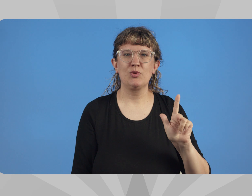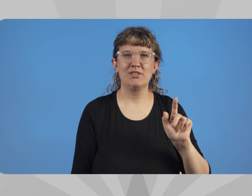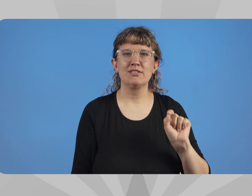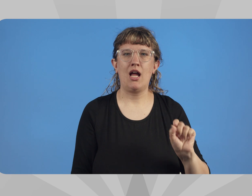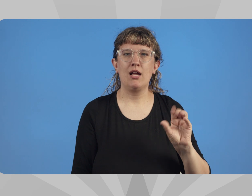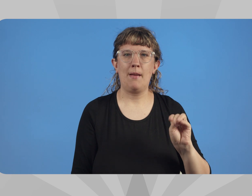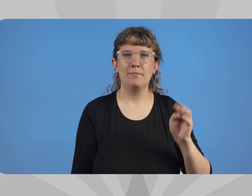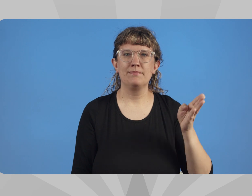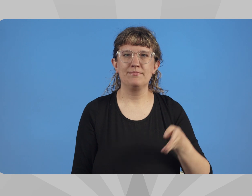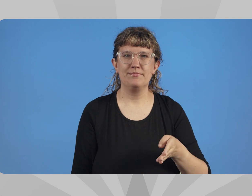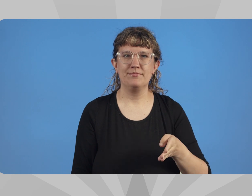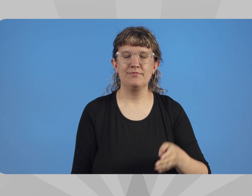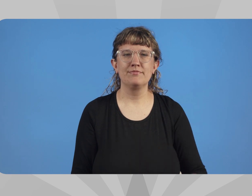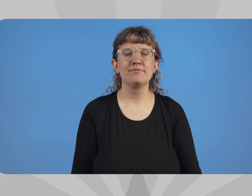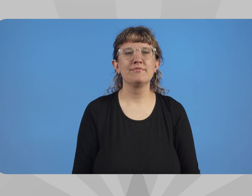www.altherrld23.com.